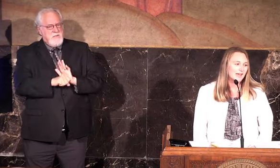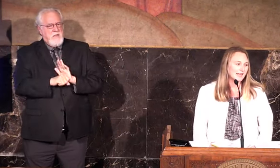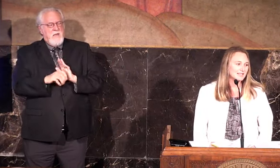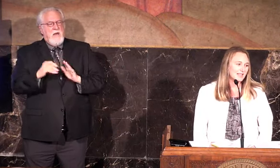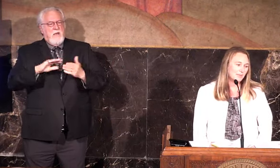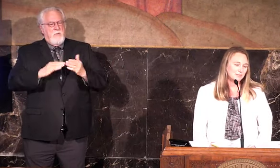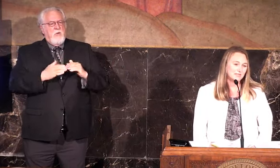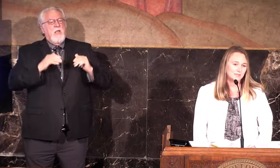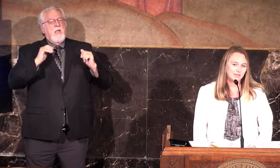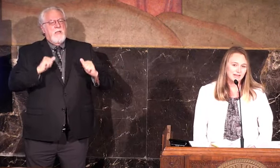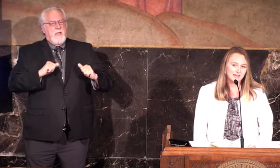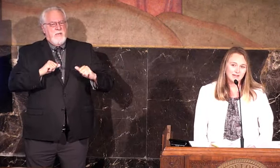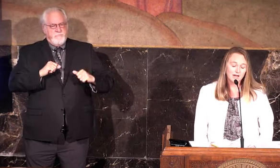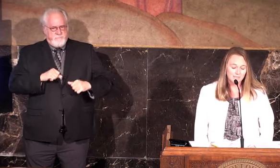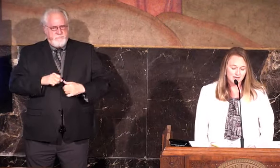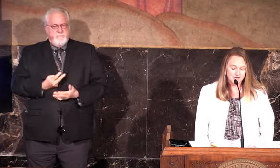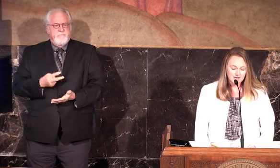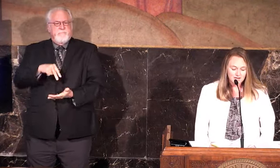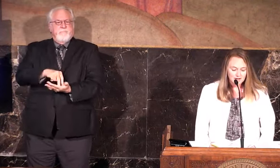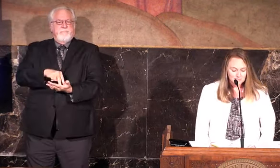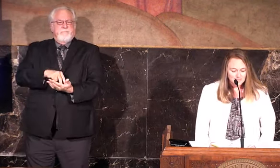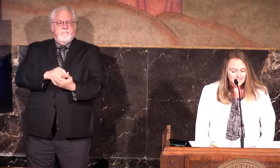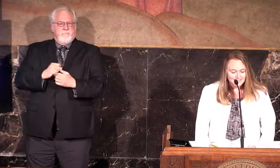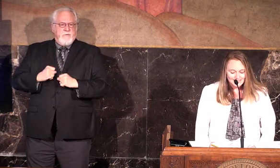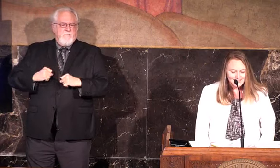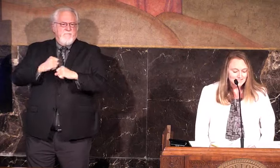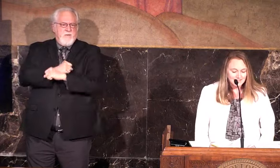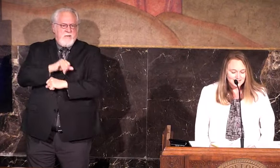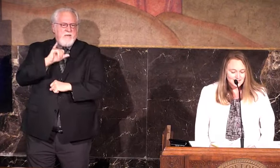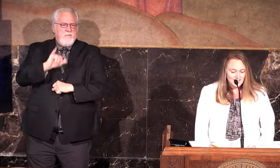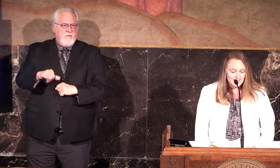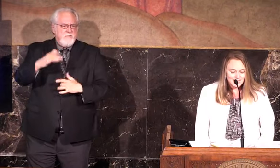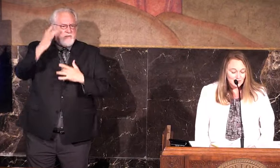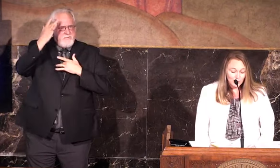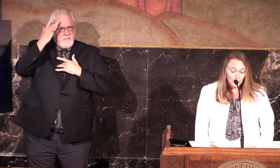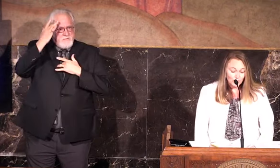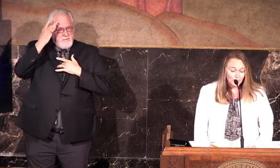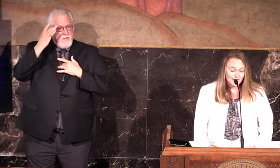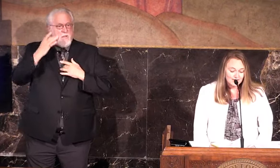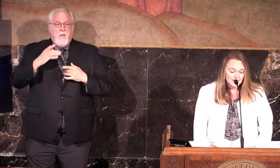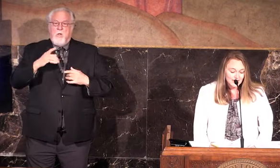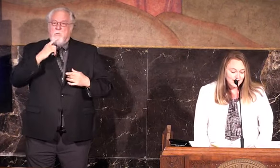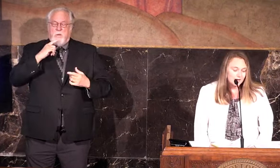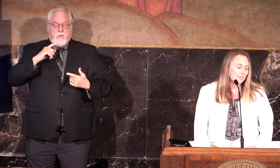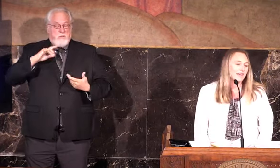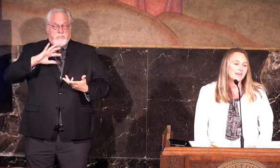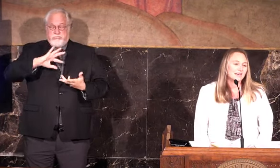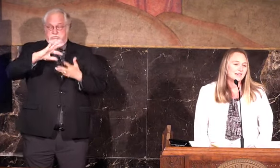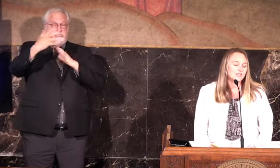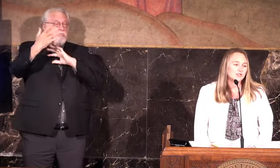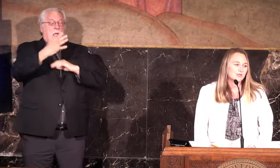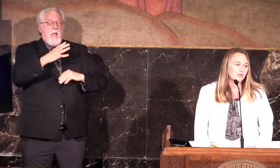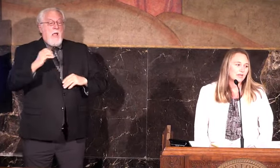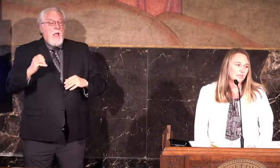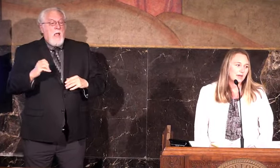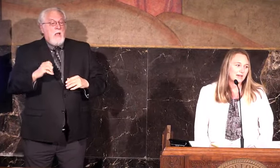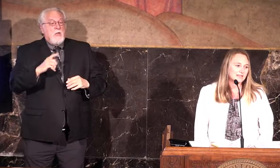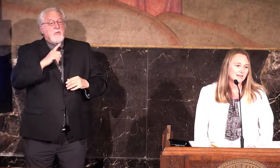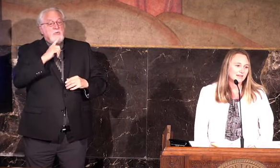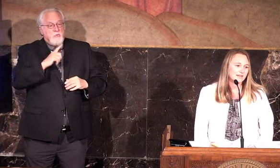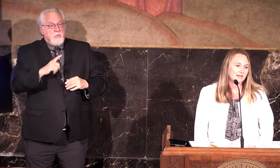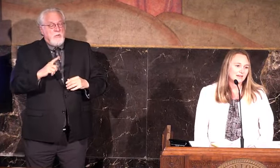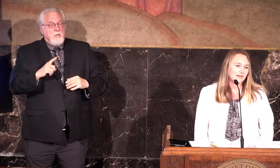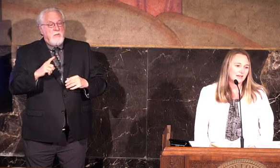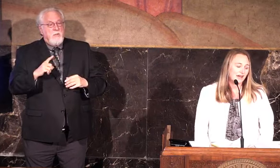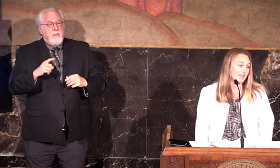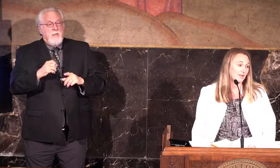community can step up to the plate and combat this deadly disease. It has been a whirlwind, and it is truly